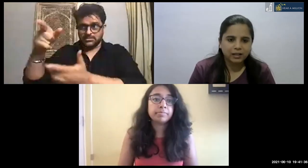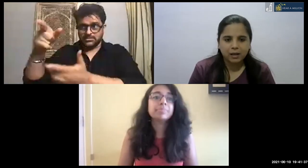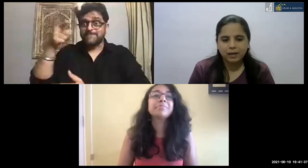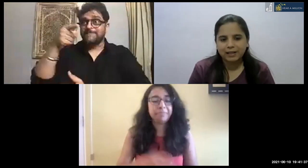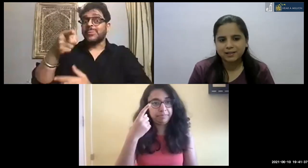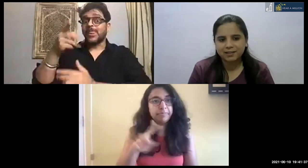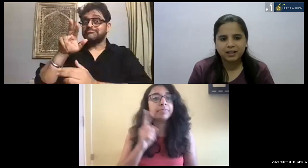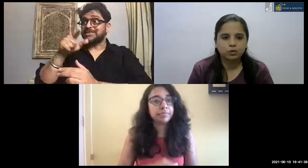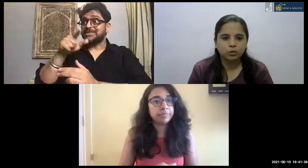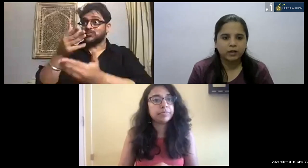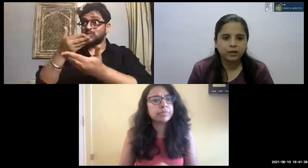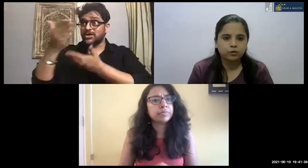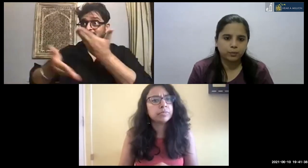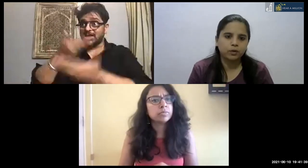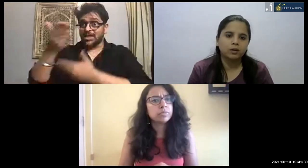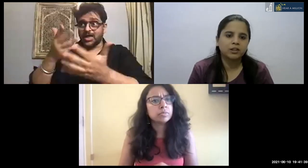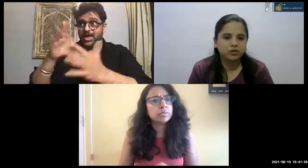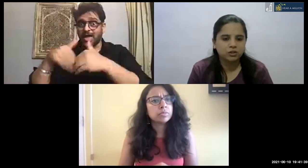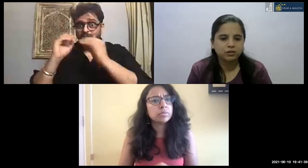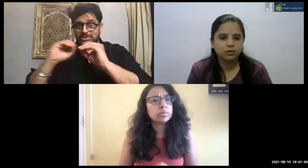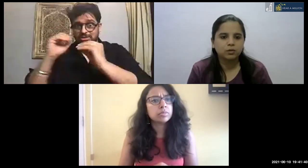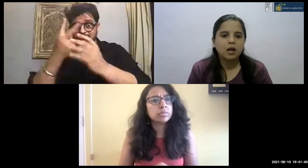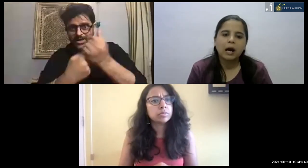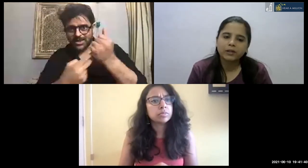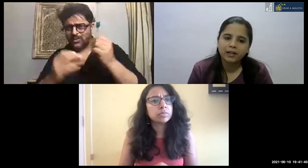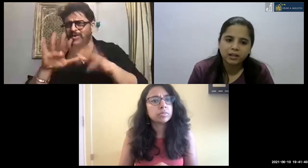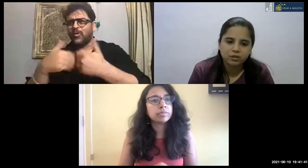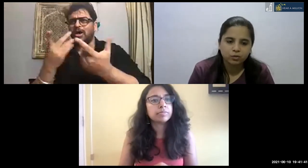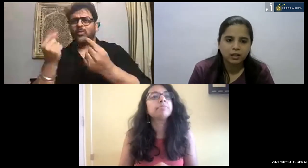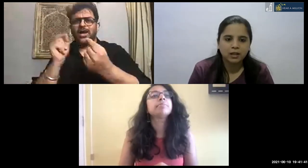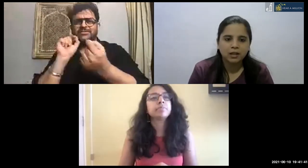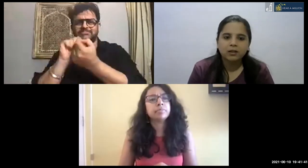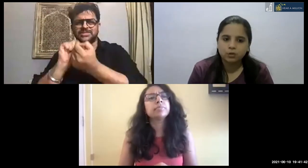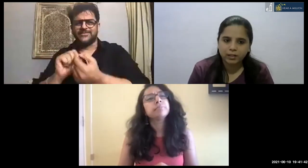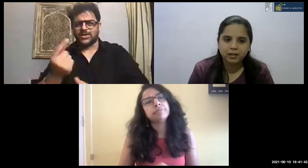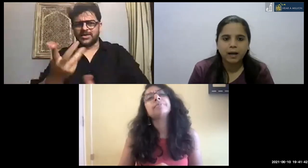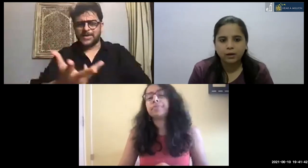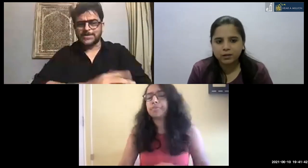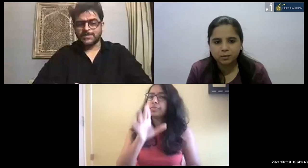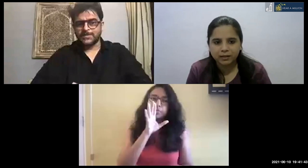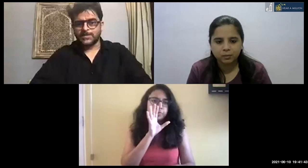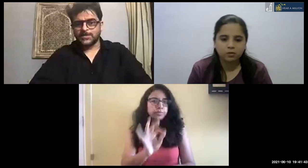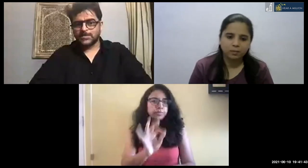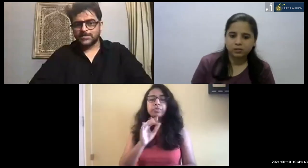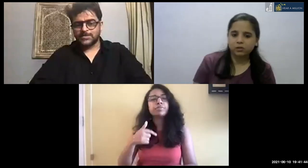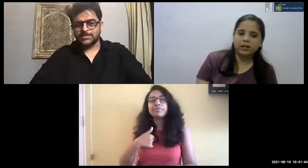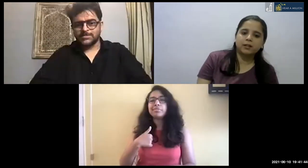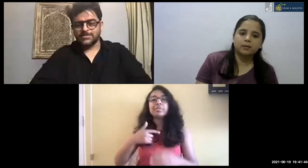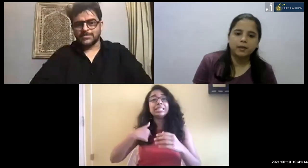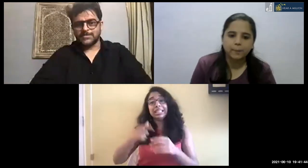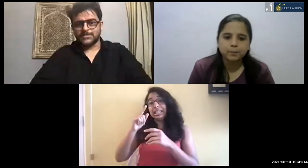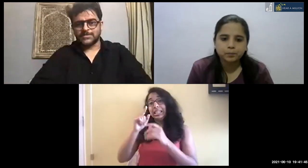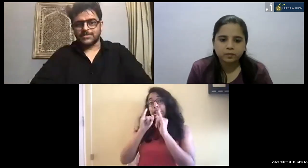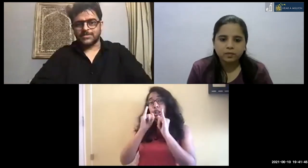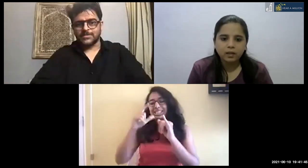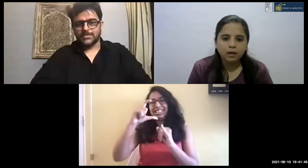teachers in MSSD school, right? You support all the teachers to how they can teach to the students in bilingualism method, right?